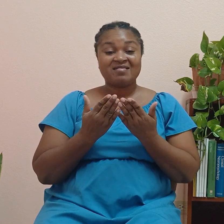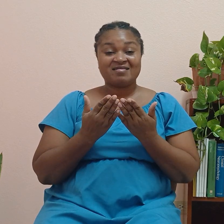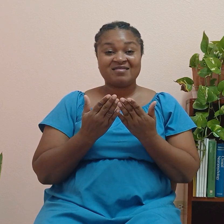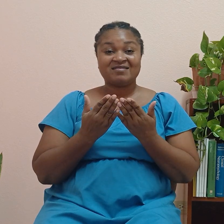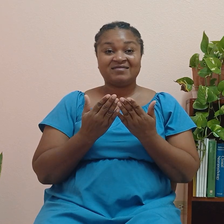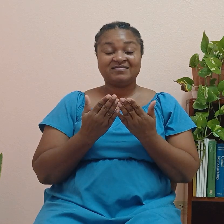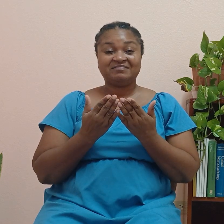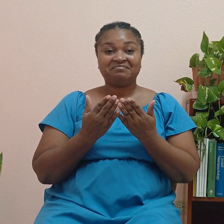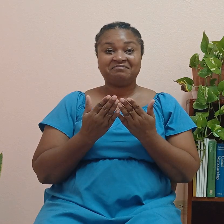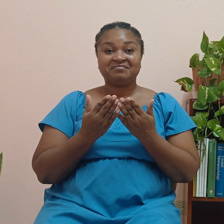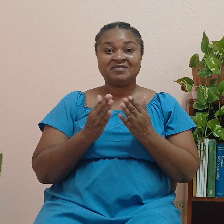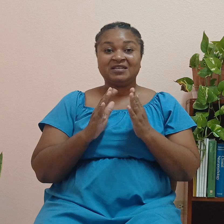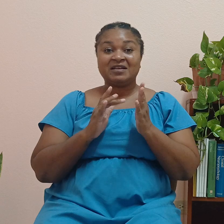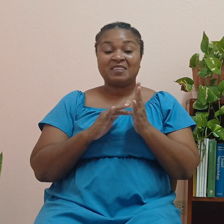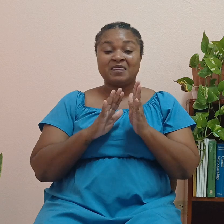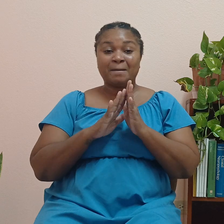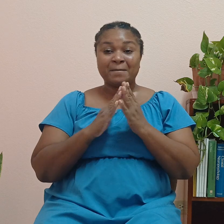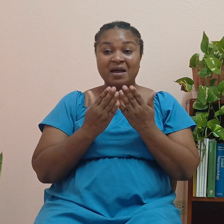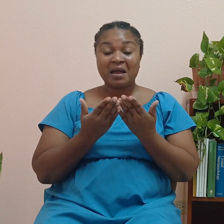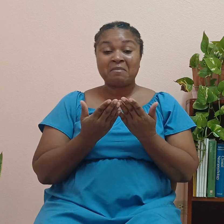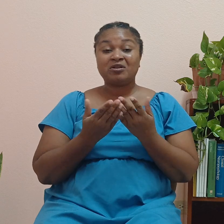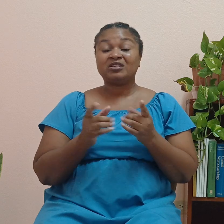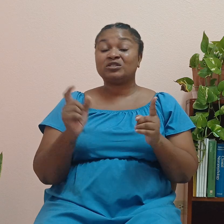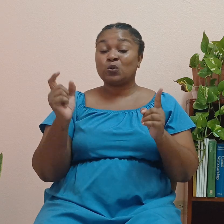The Bible is the Word of God.